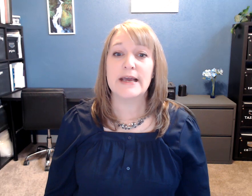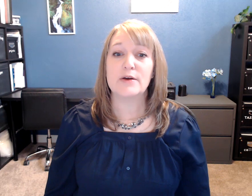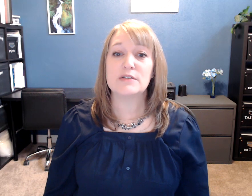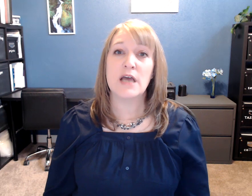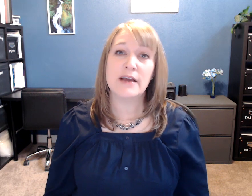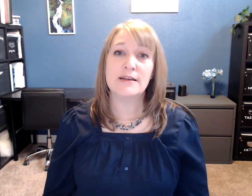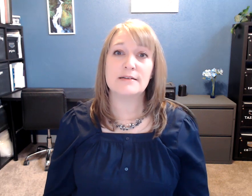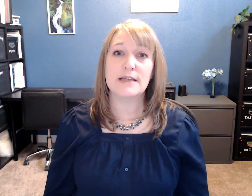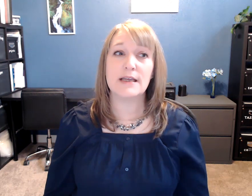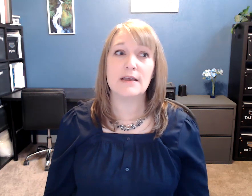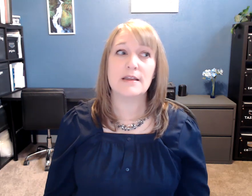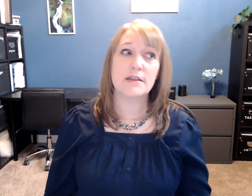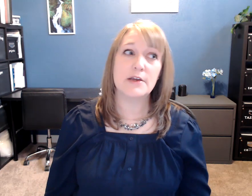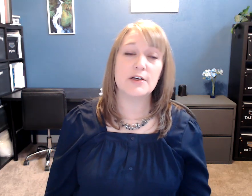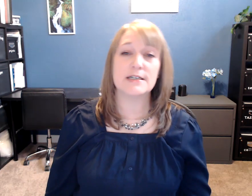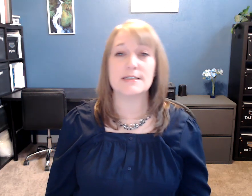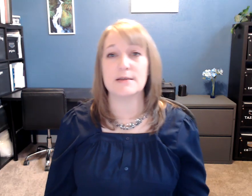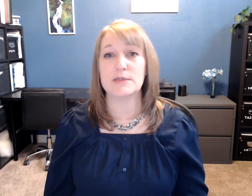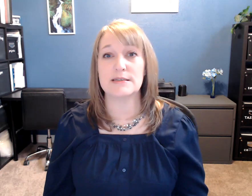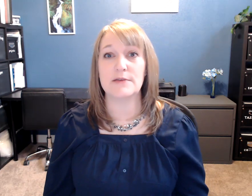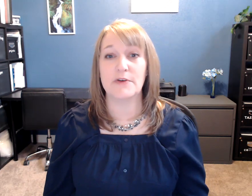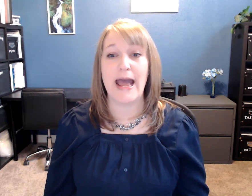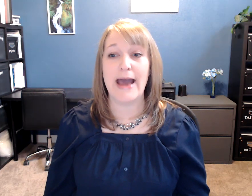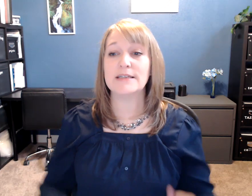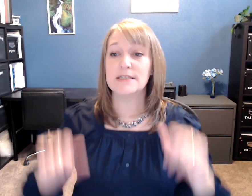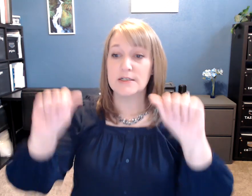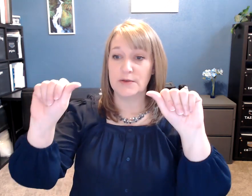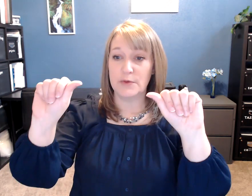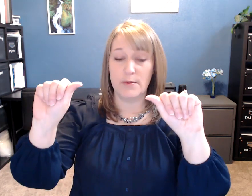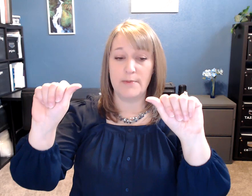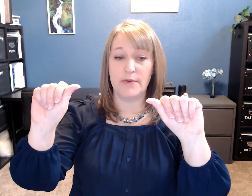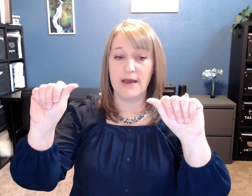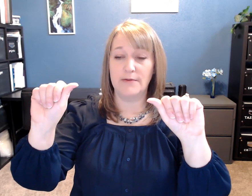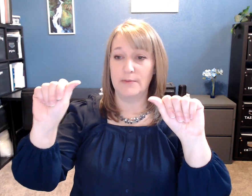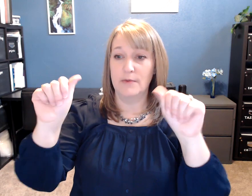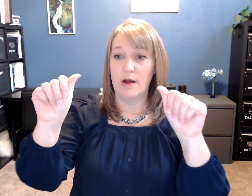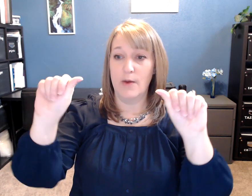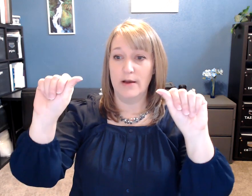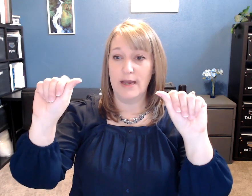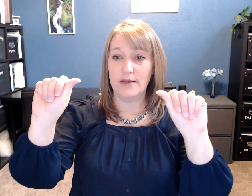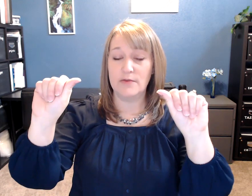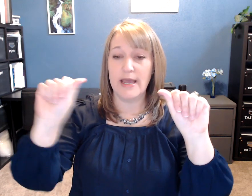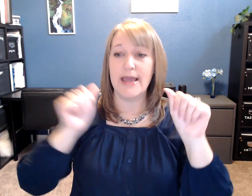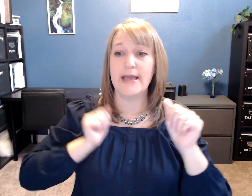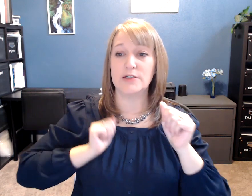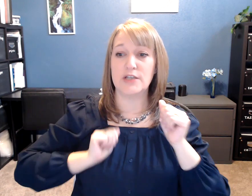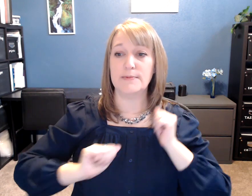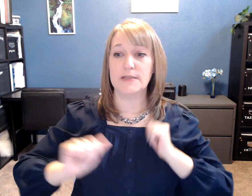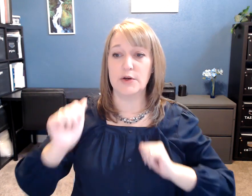Now, technically, the theater is the same as the sign for act. So if you remember that from a while back, you've got A hand shapes and you're going